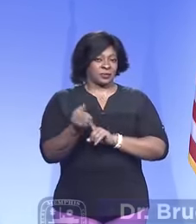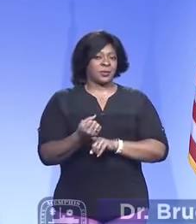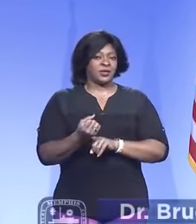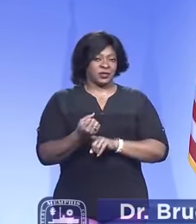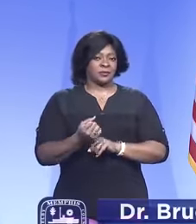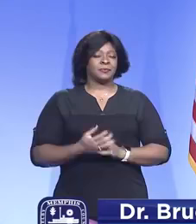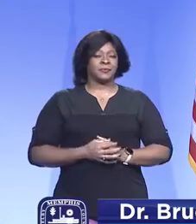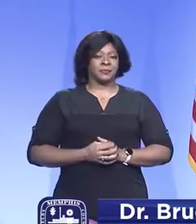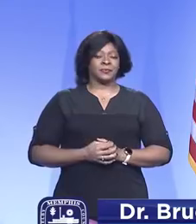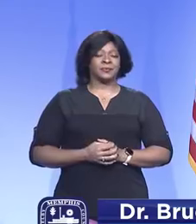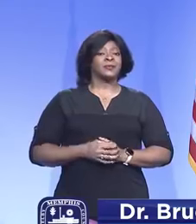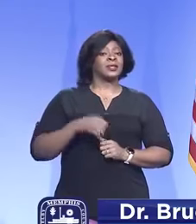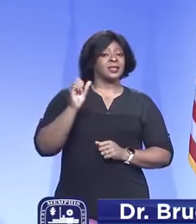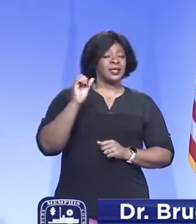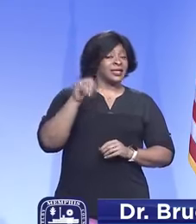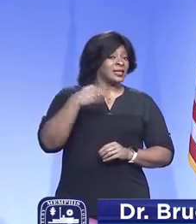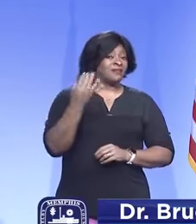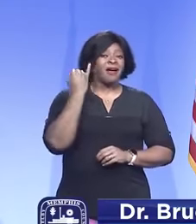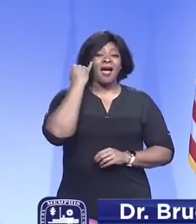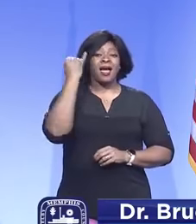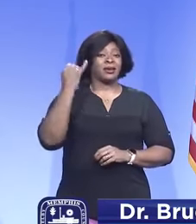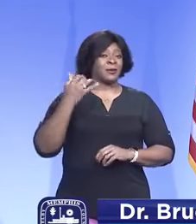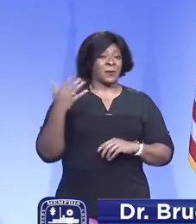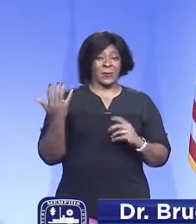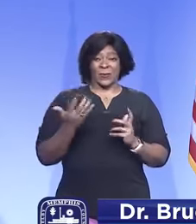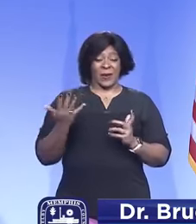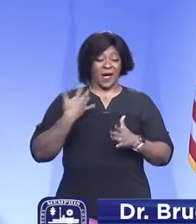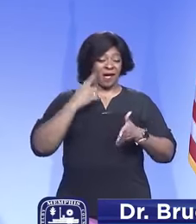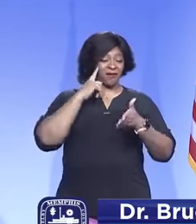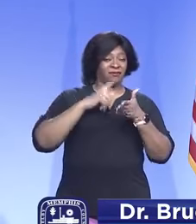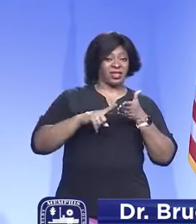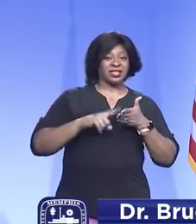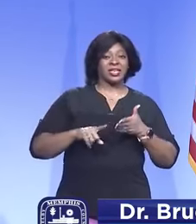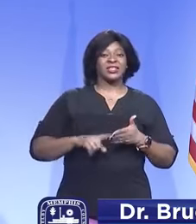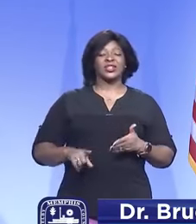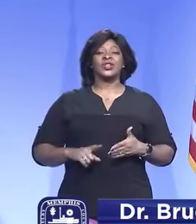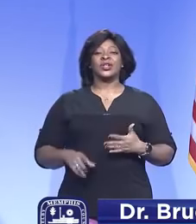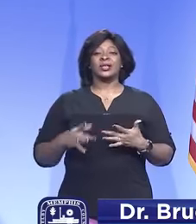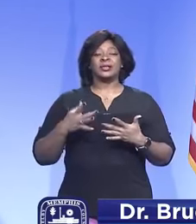situation. Just to give you an idea of what our investigation